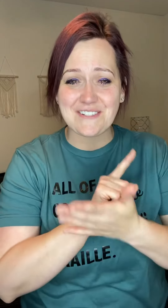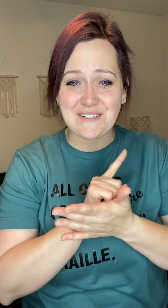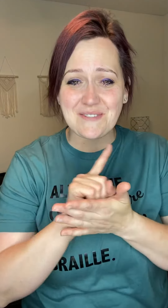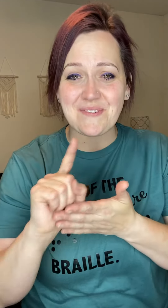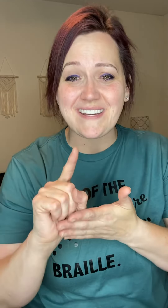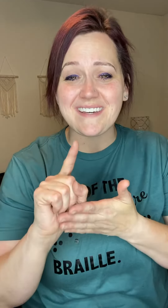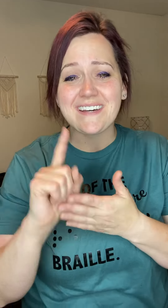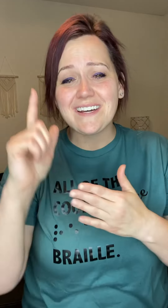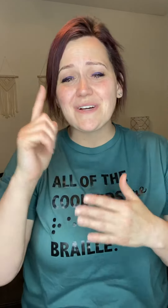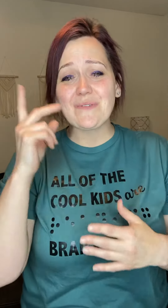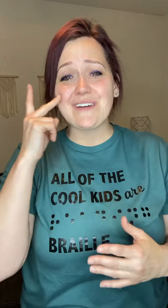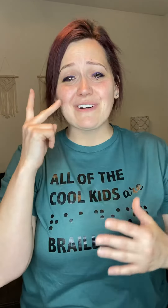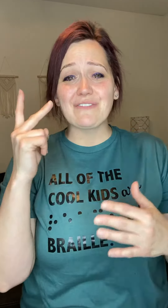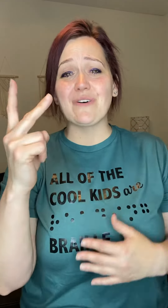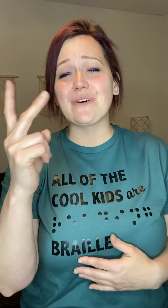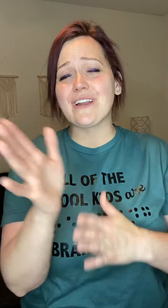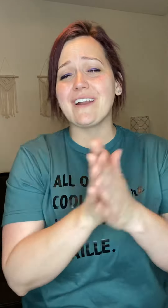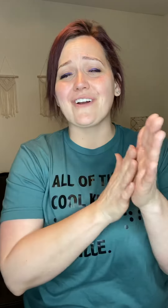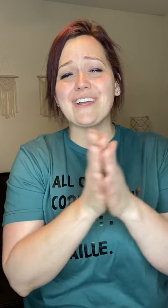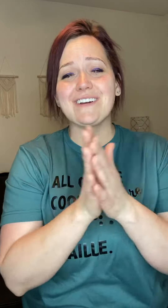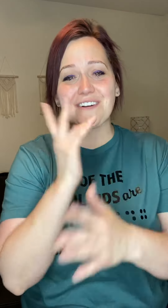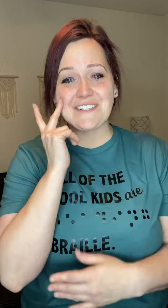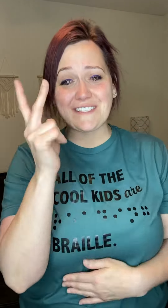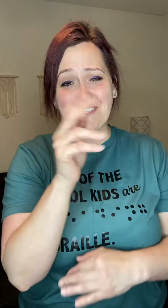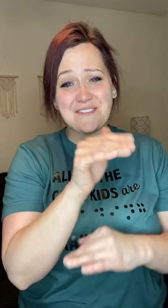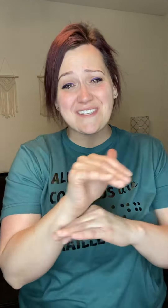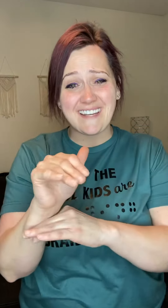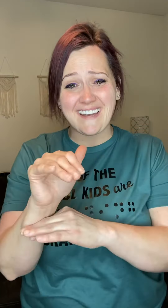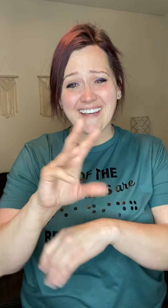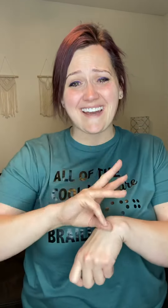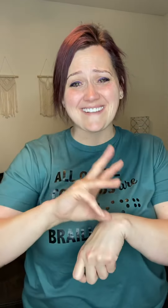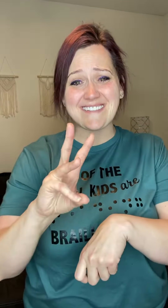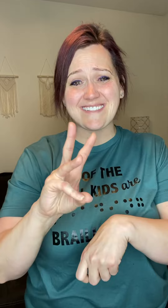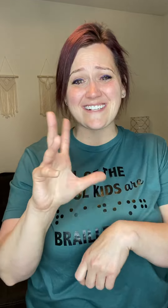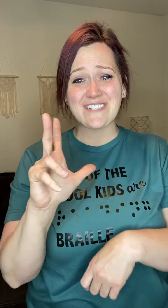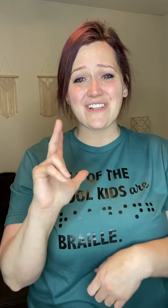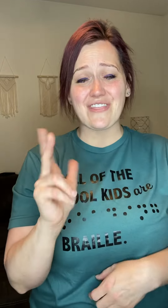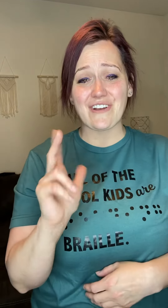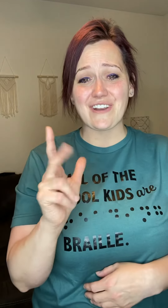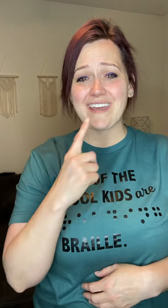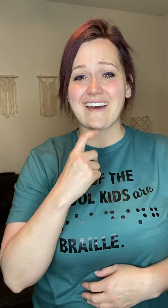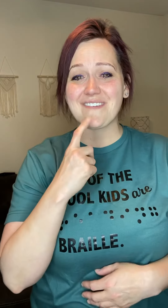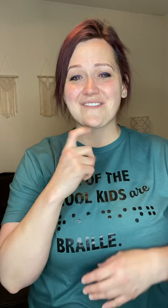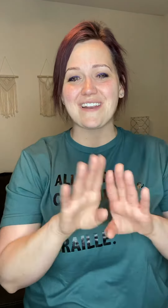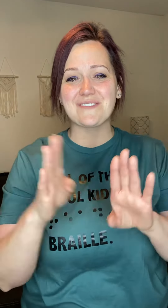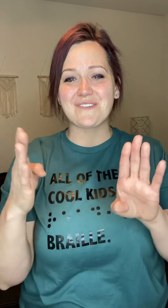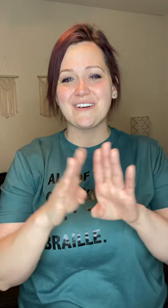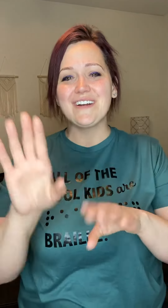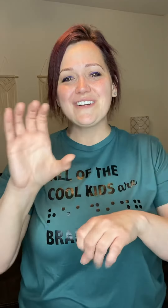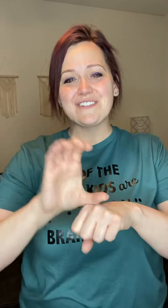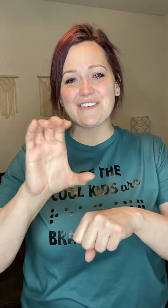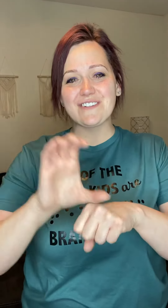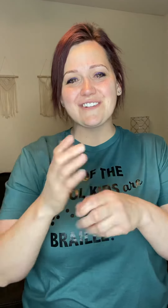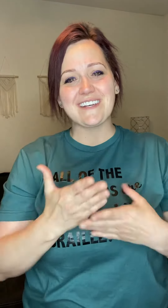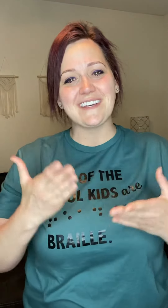this week. We look forward and are eager to see you tonight at 6:30 at Red Door Church